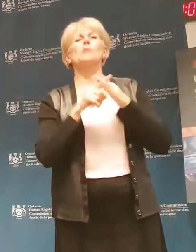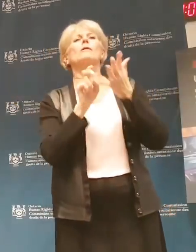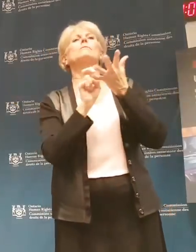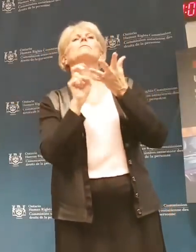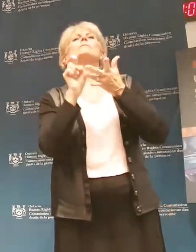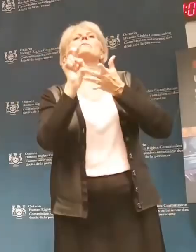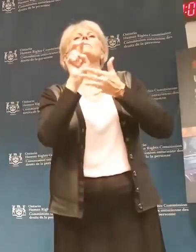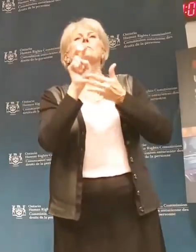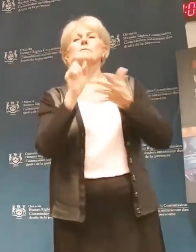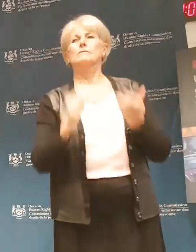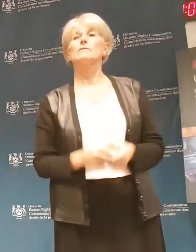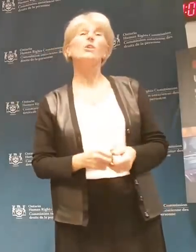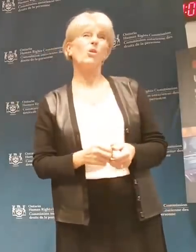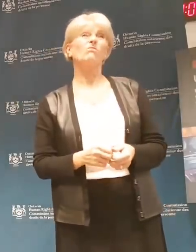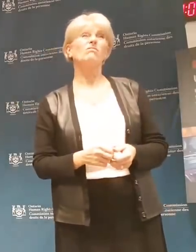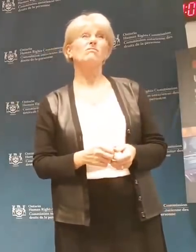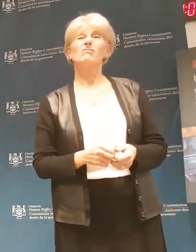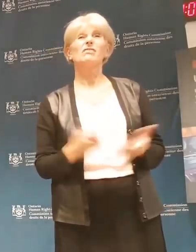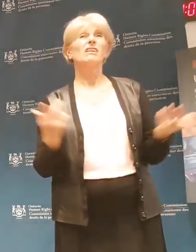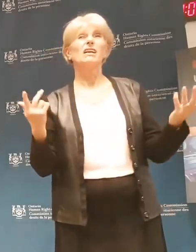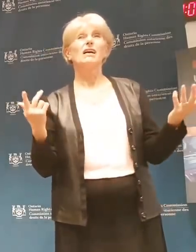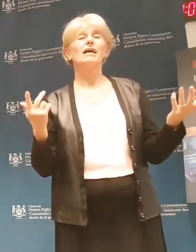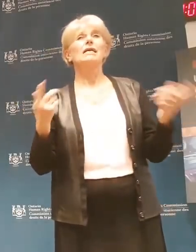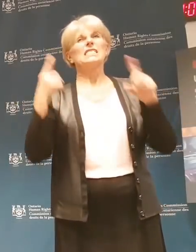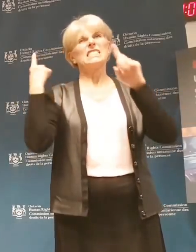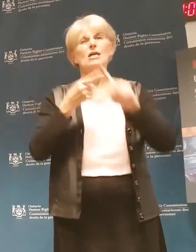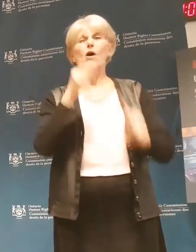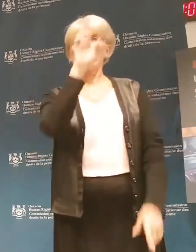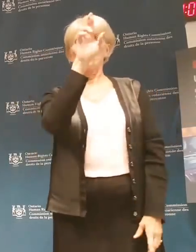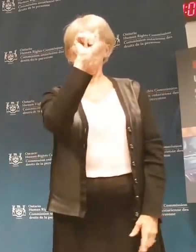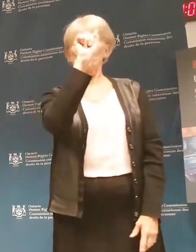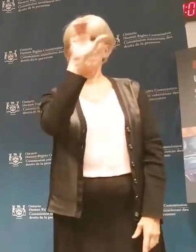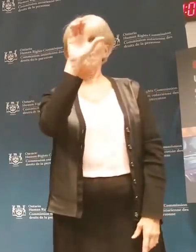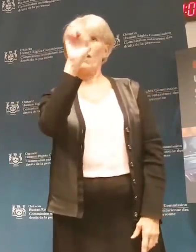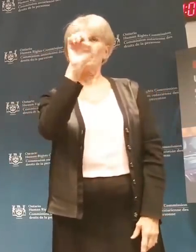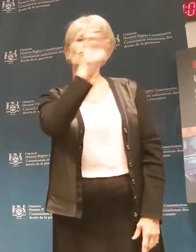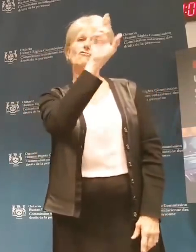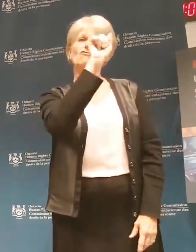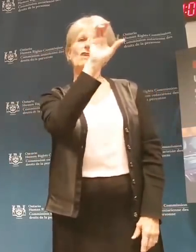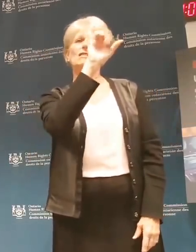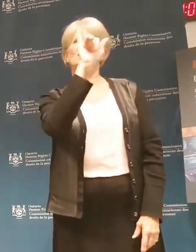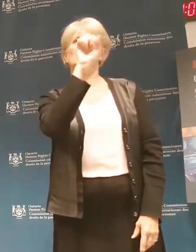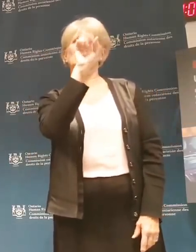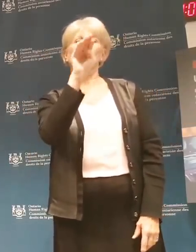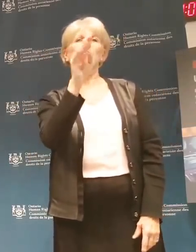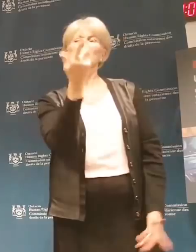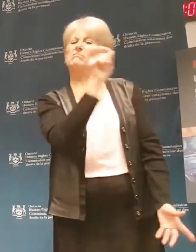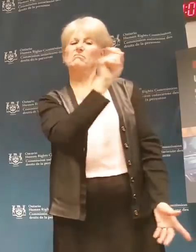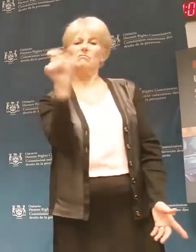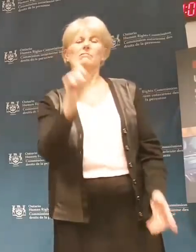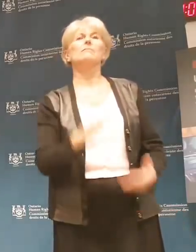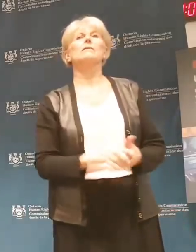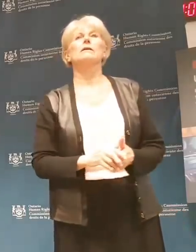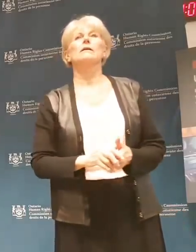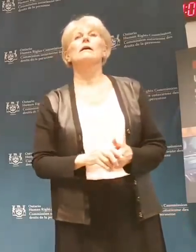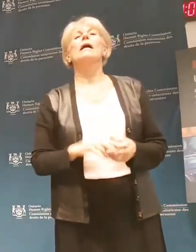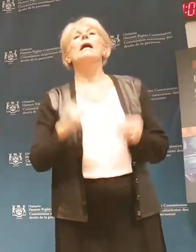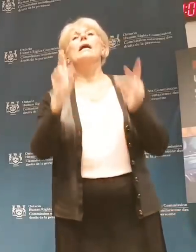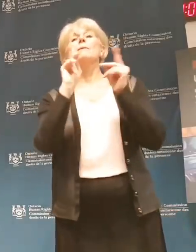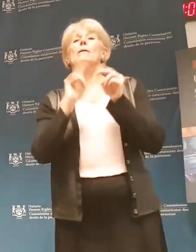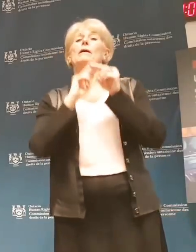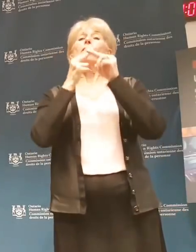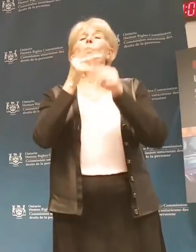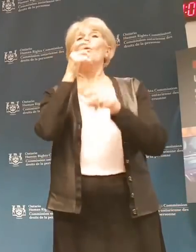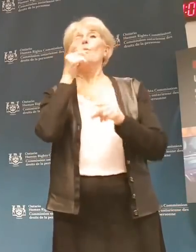promotions as well. So it is all about race and racism. And when people tell you who they